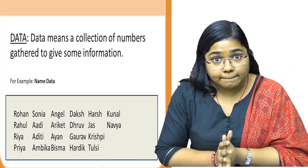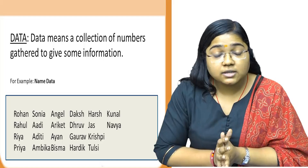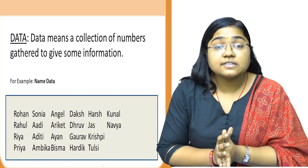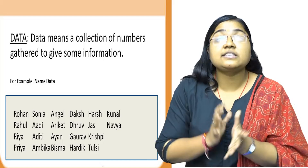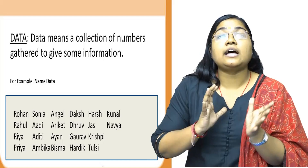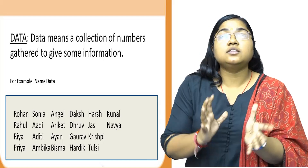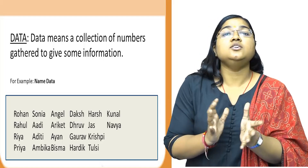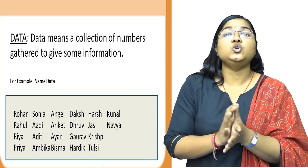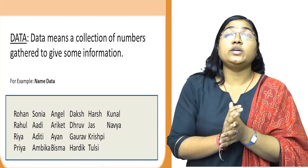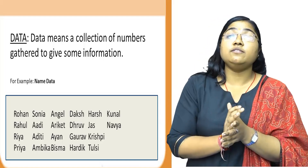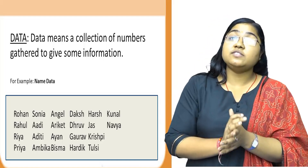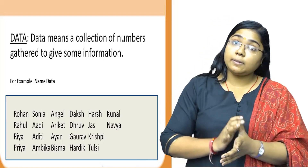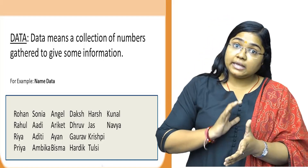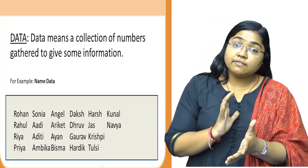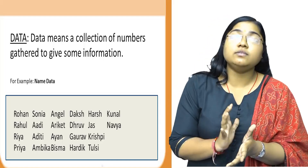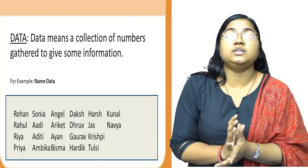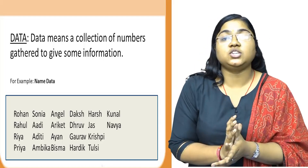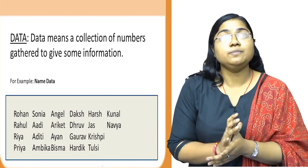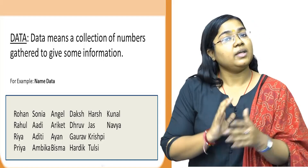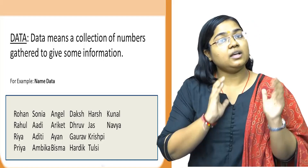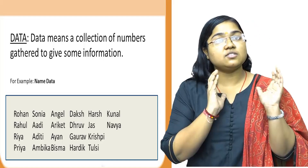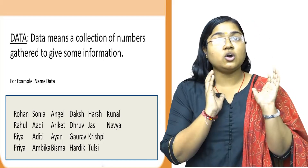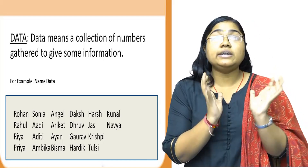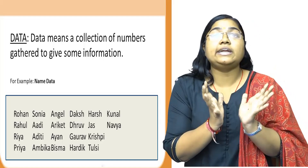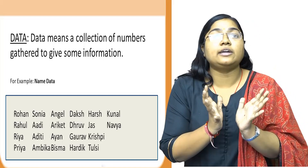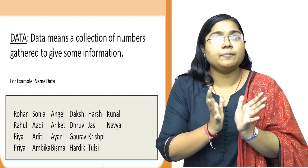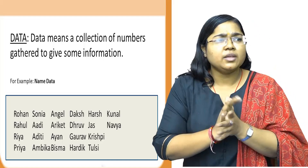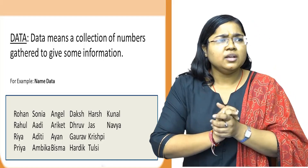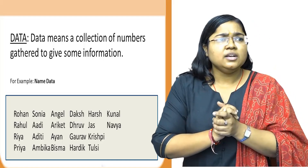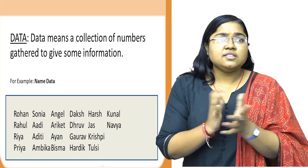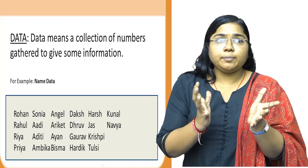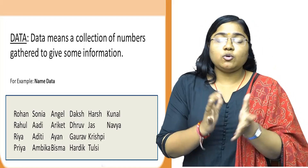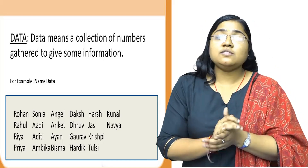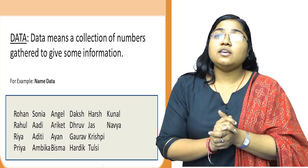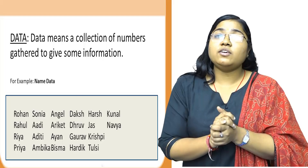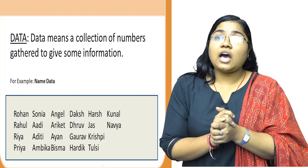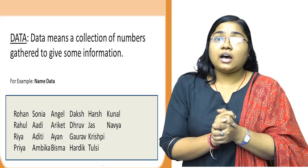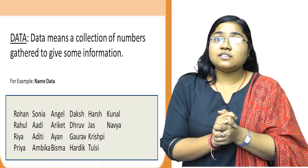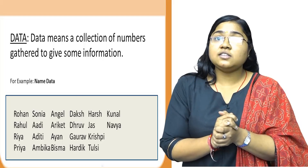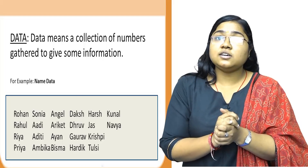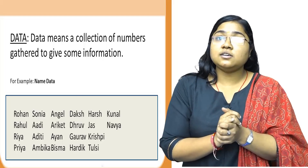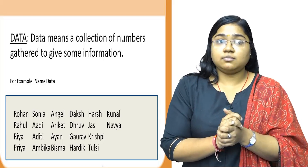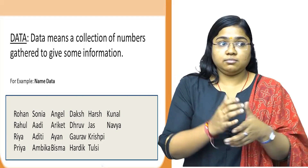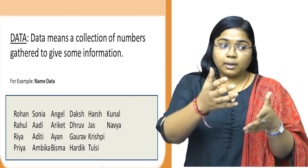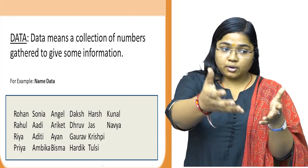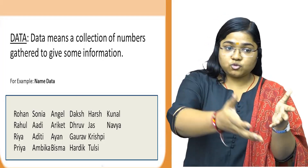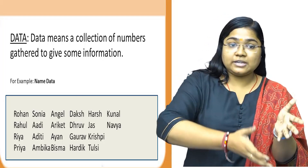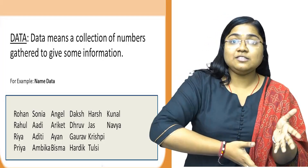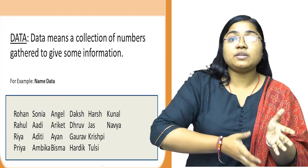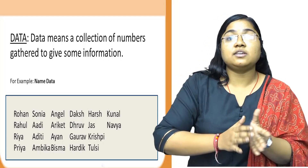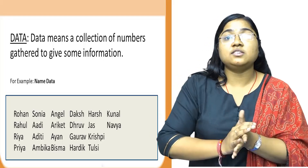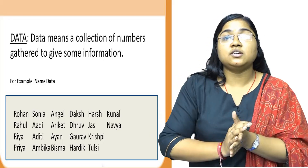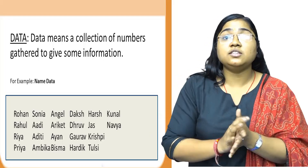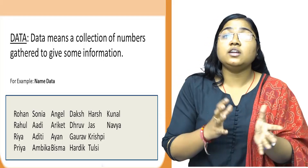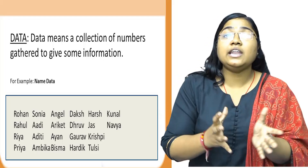of numbers gathered to give some information, is your data. Suppose if I ask the number of